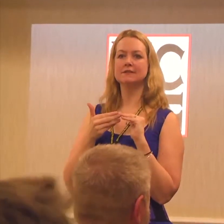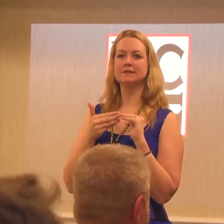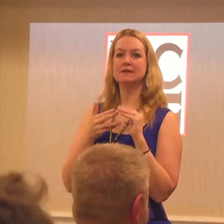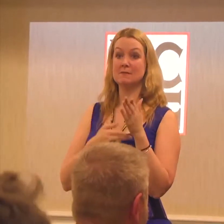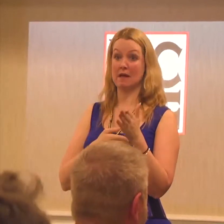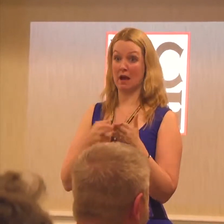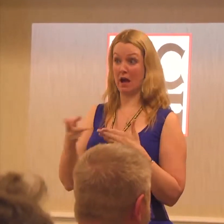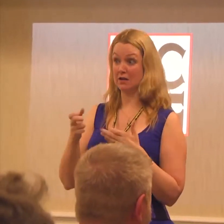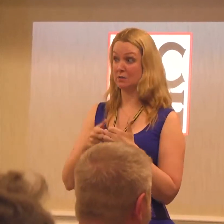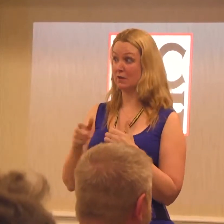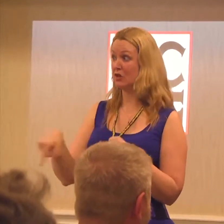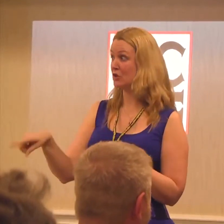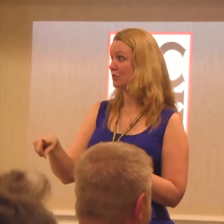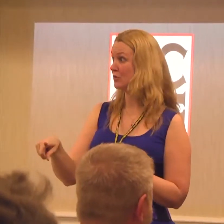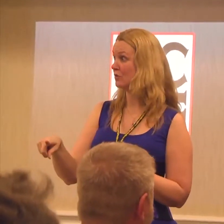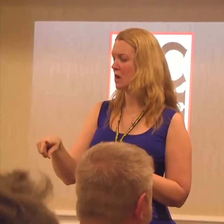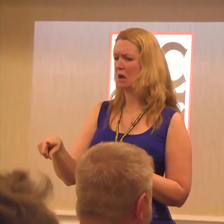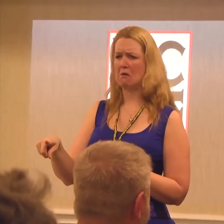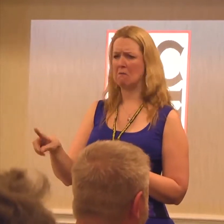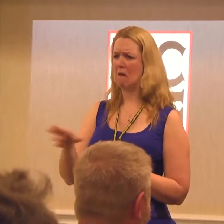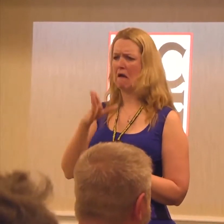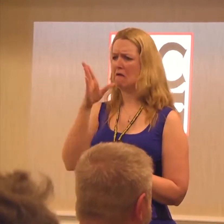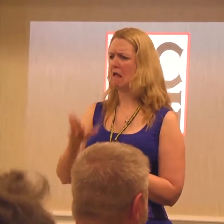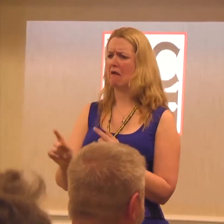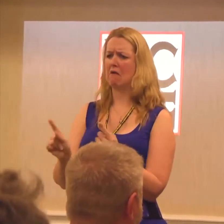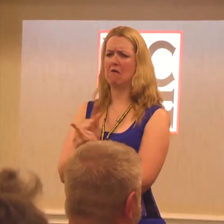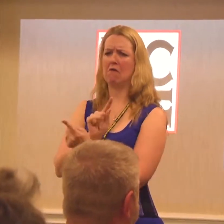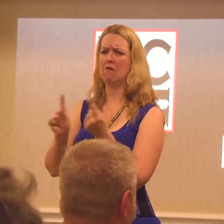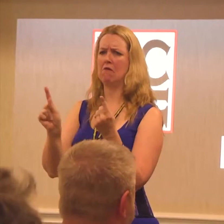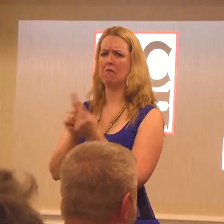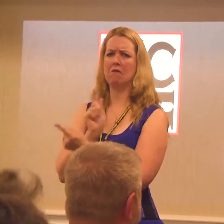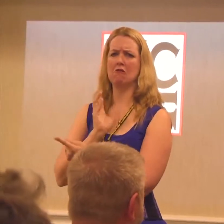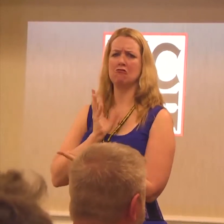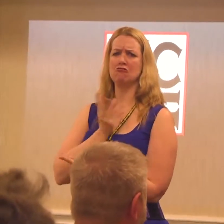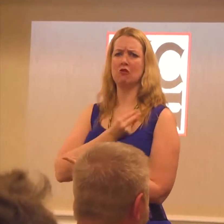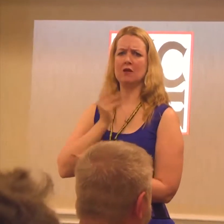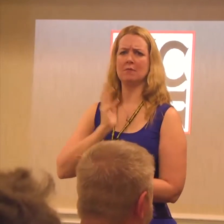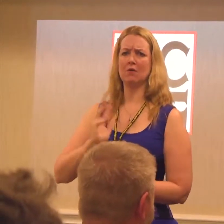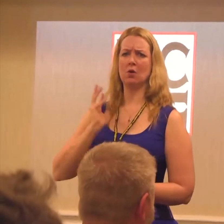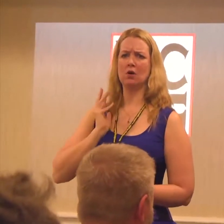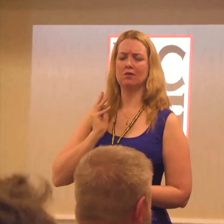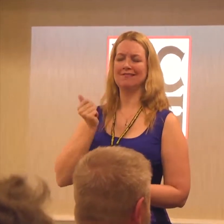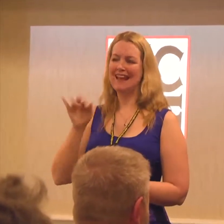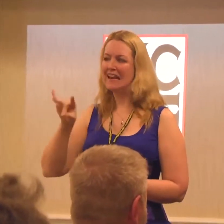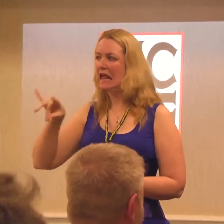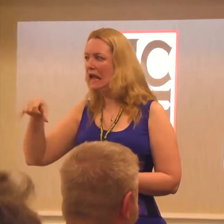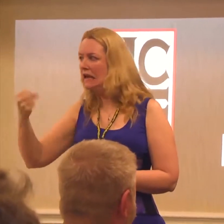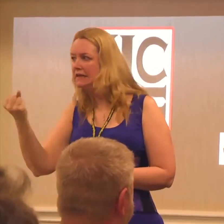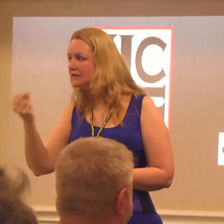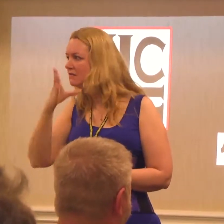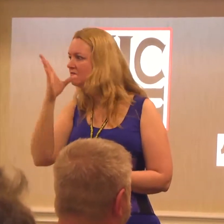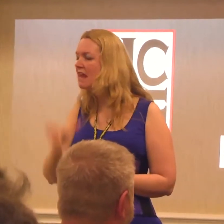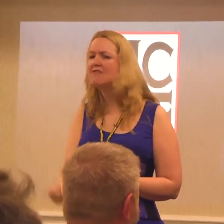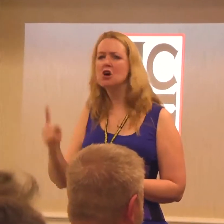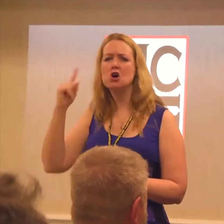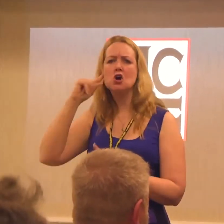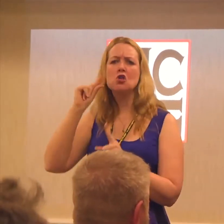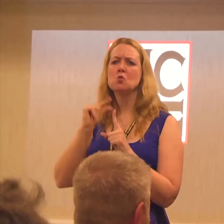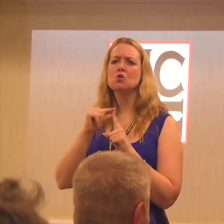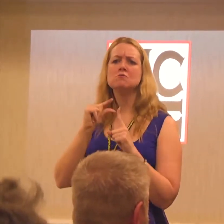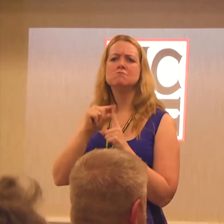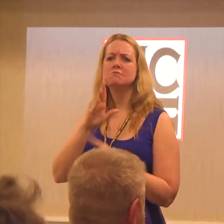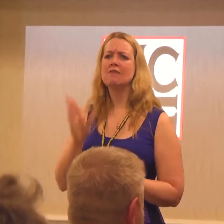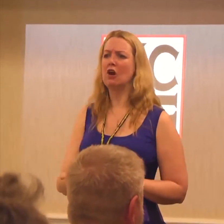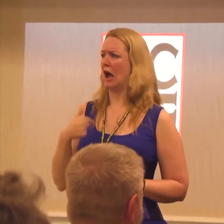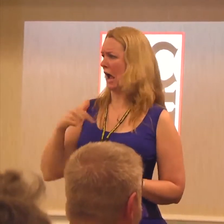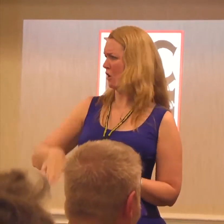Honestly, I was never exposed to the trans community before the mid-'80s. Never heard the term. Hell,